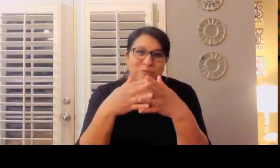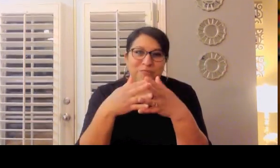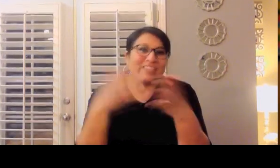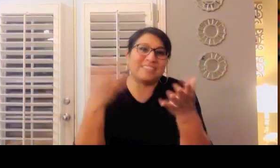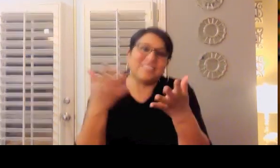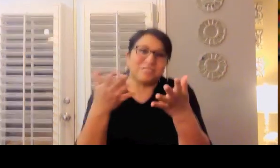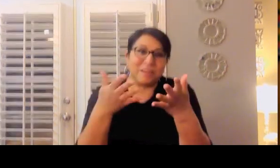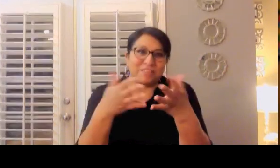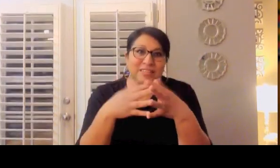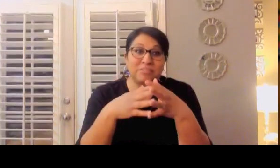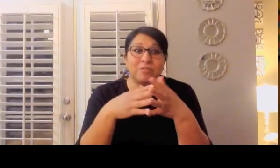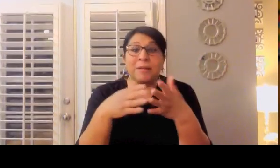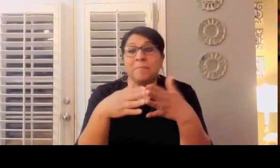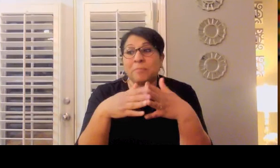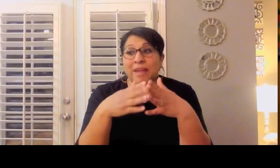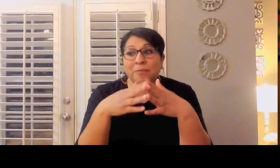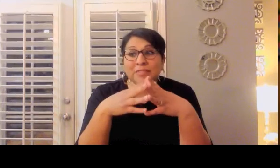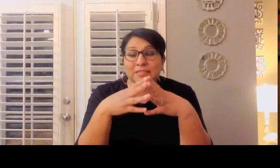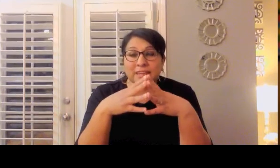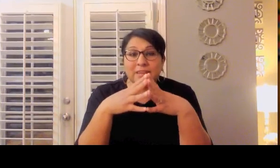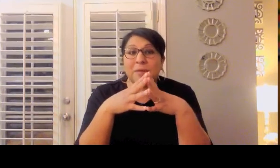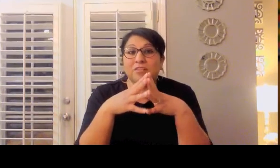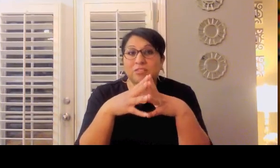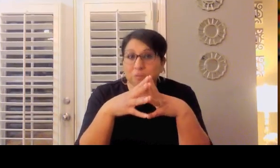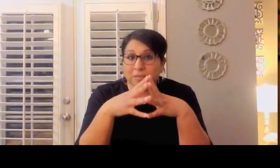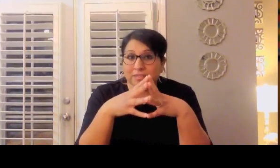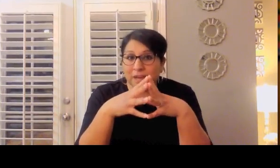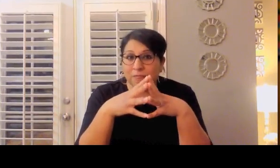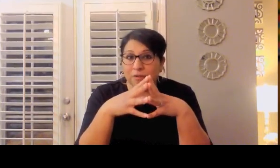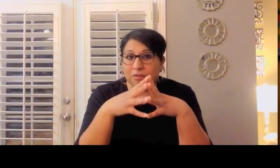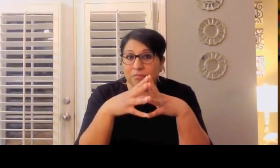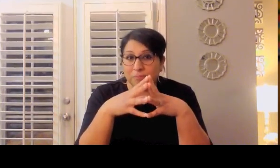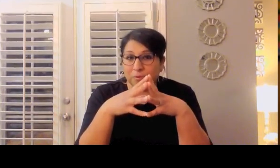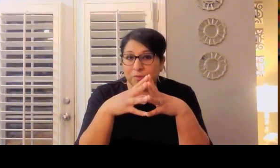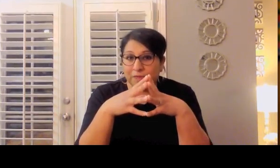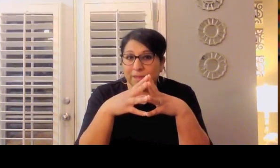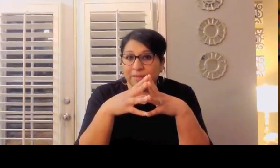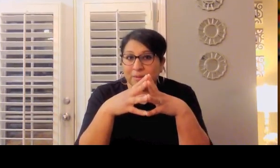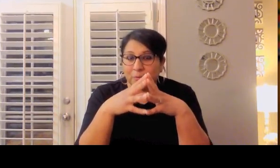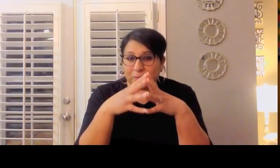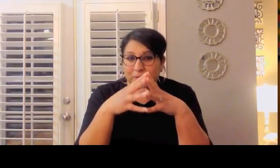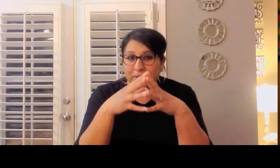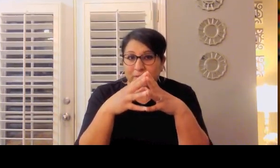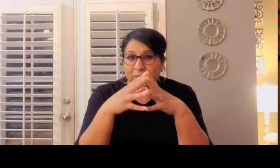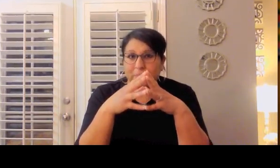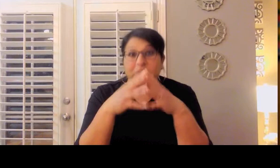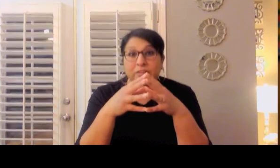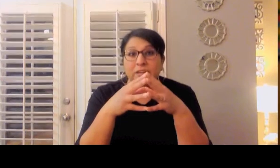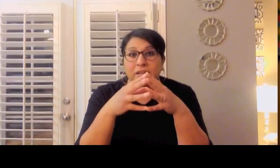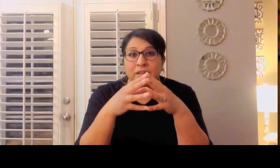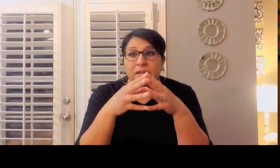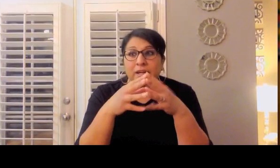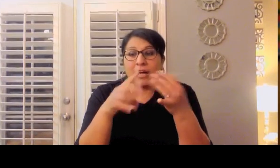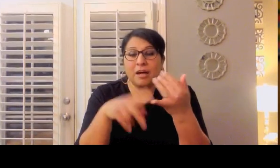rush order fee because I just don't have the time to do it. Right. But I would say about 2 months out from your event, mm-hmm. would be